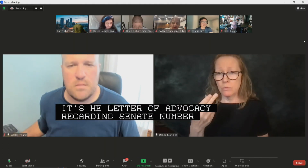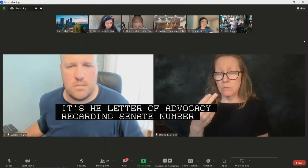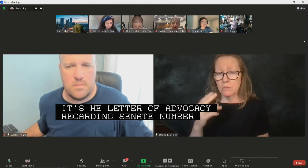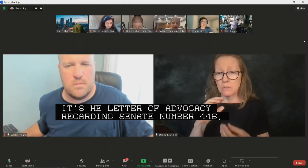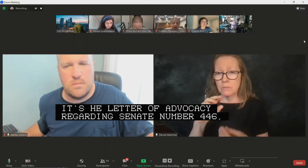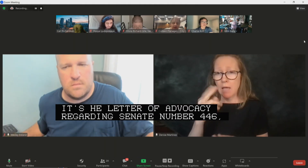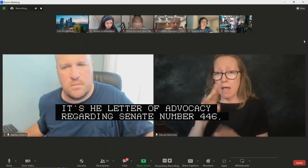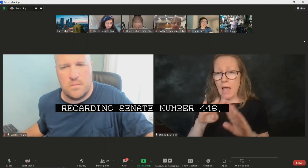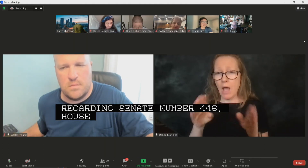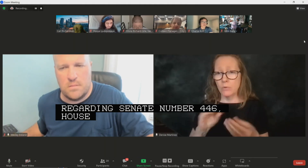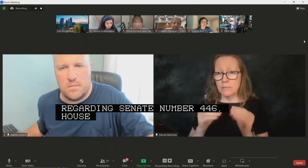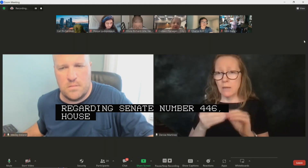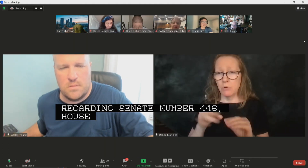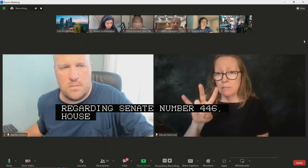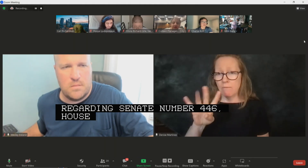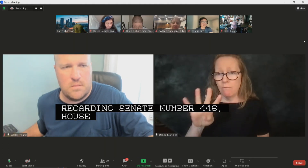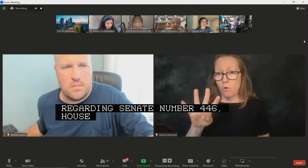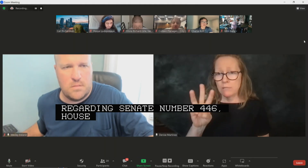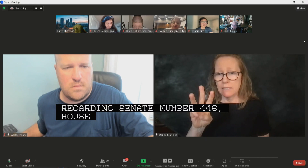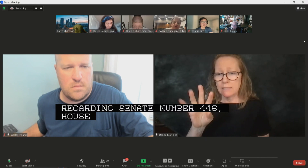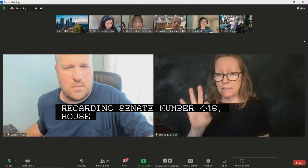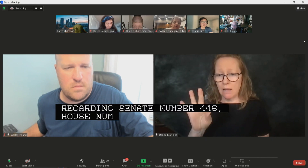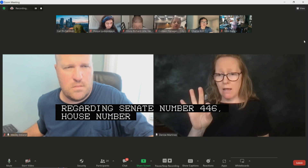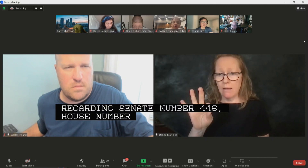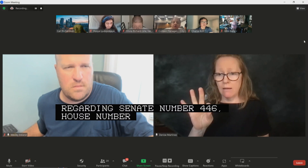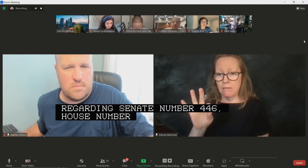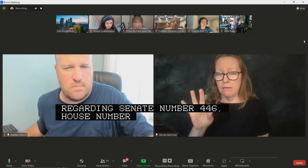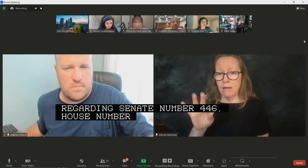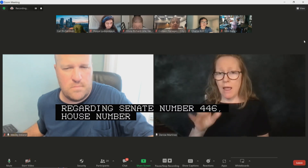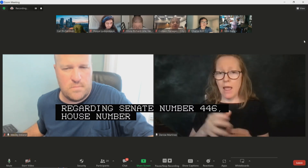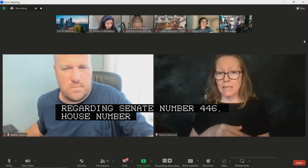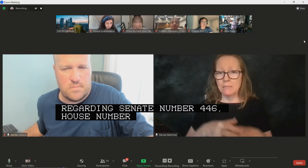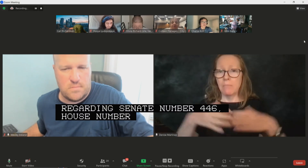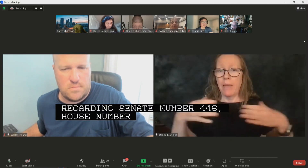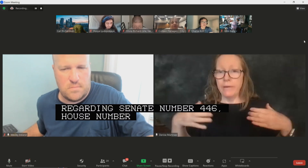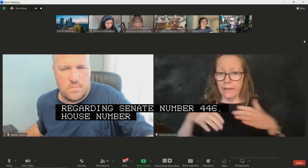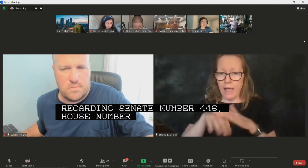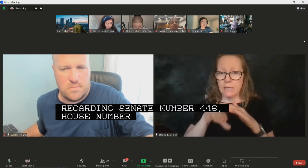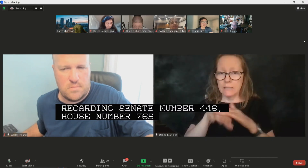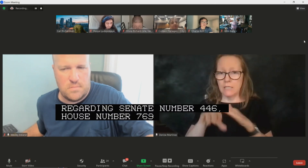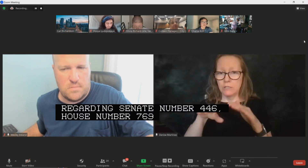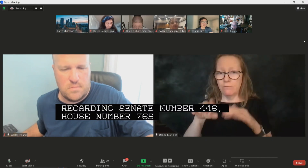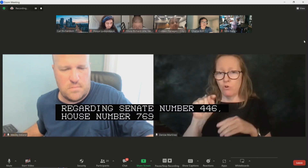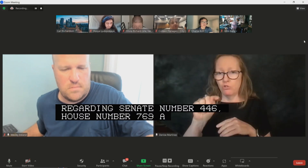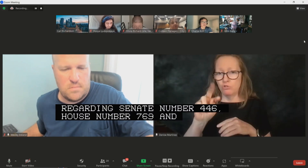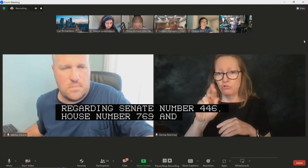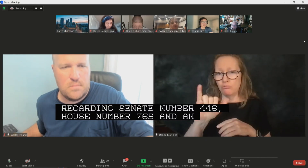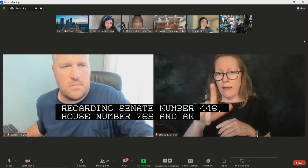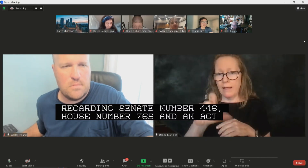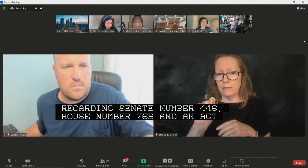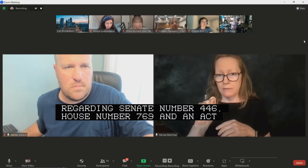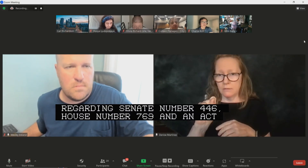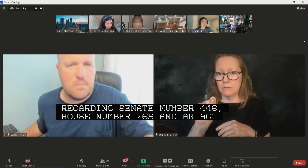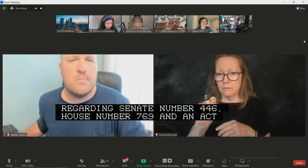4769, an act expanding access to trails for people with disabilities.